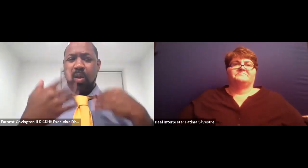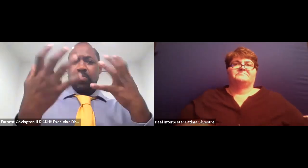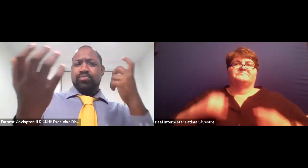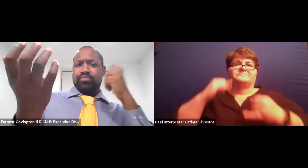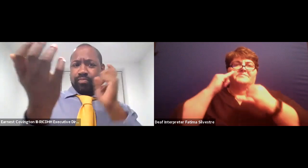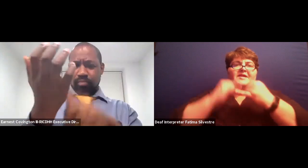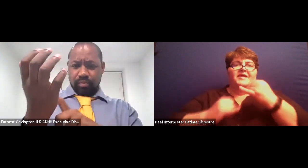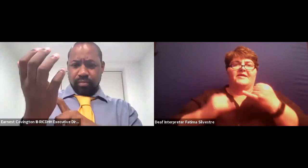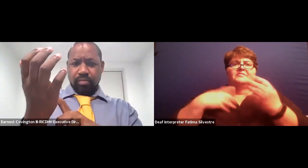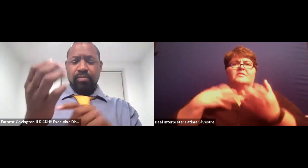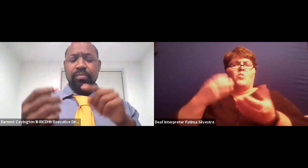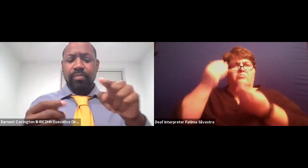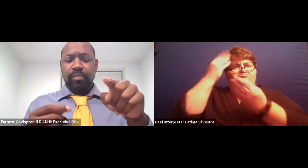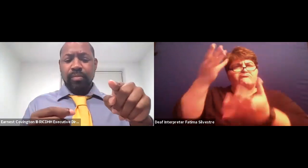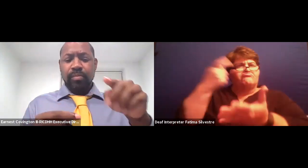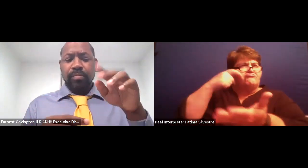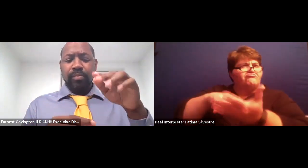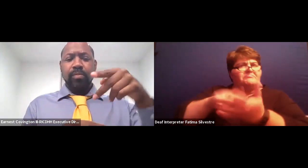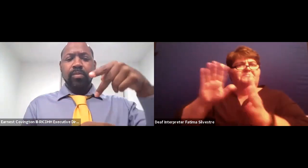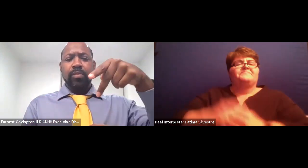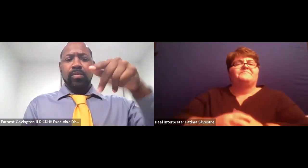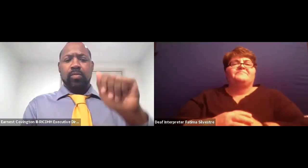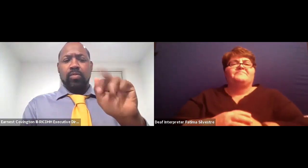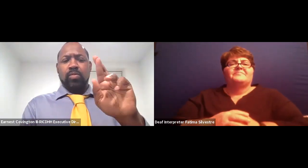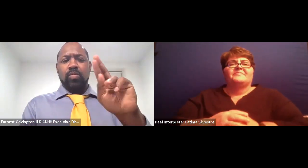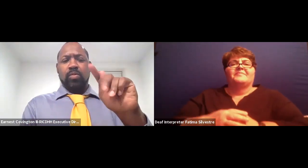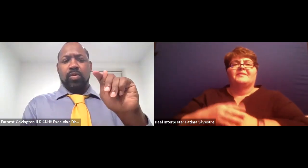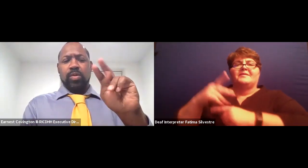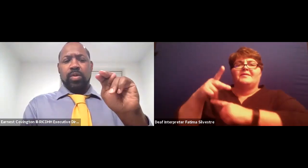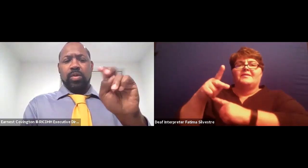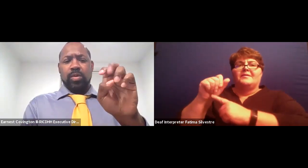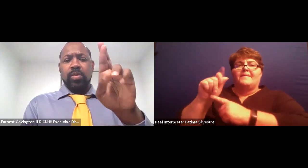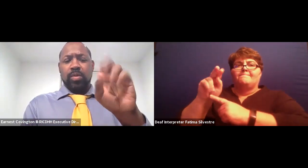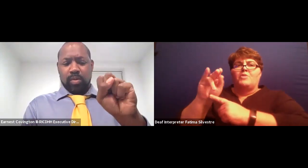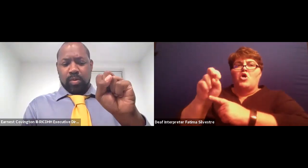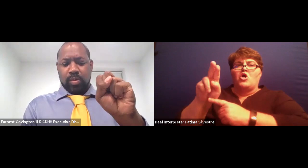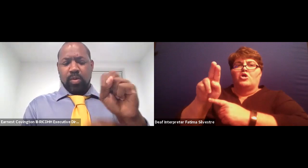Our last sponsor that I'd like to recognize tonight is